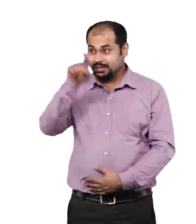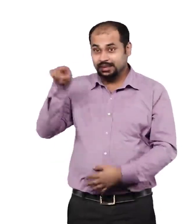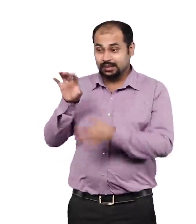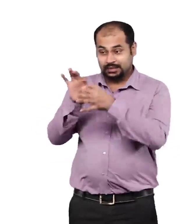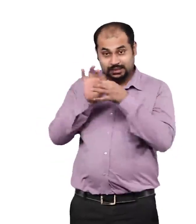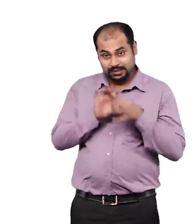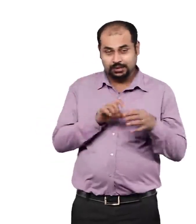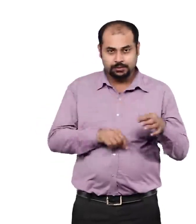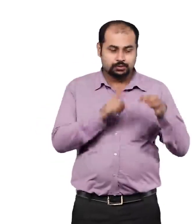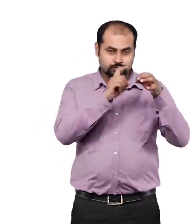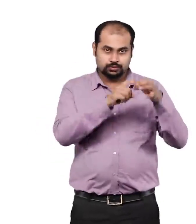Question 1.